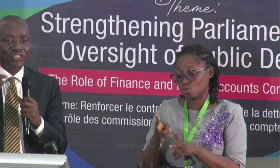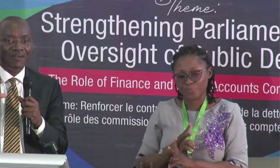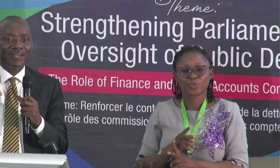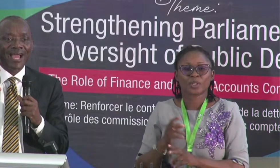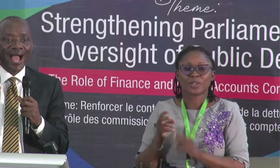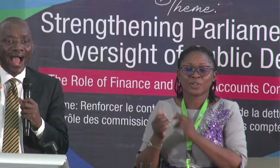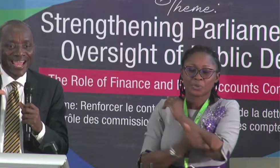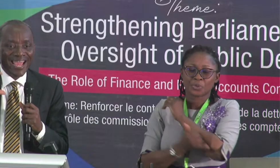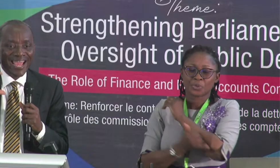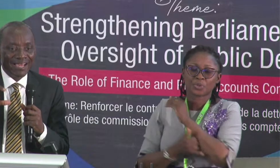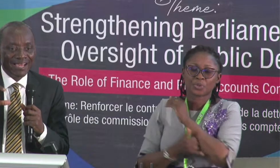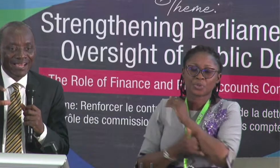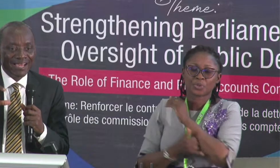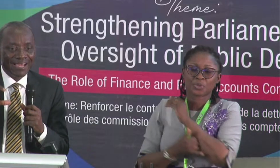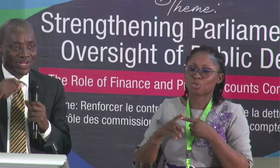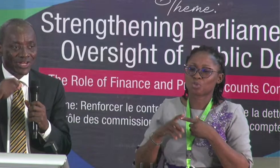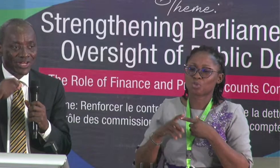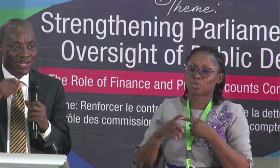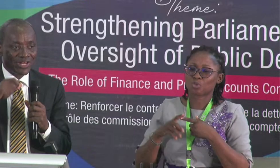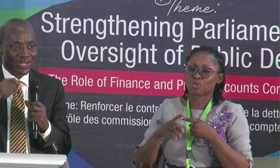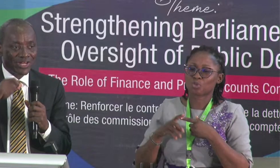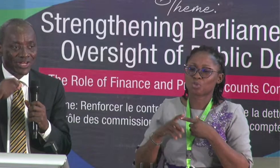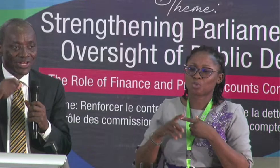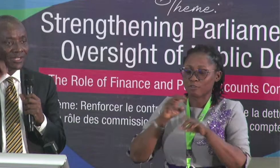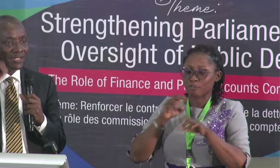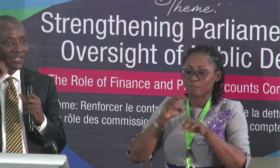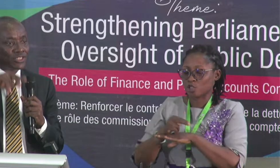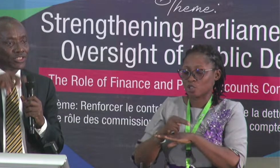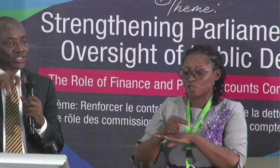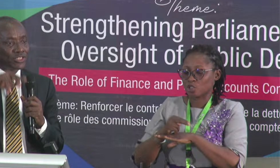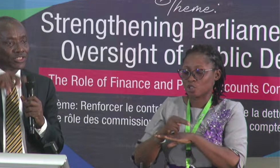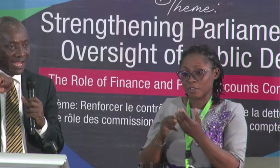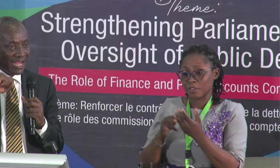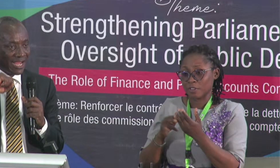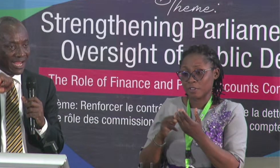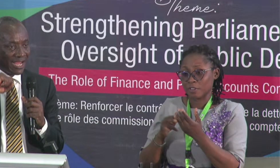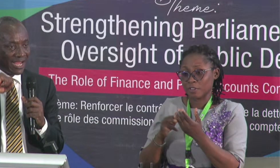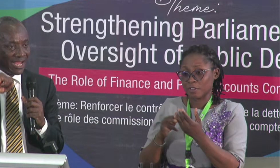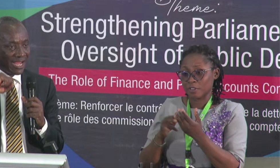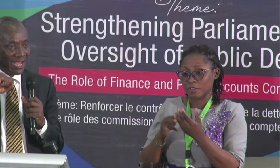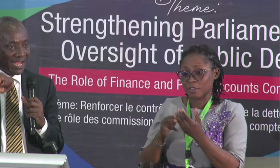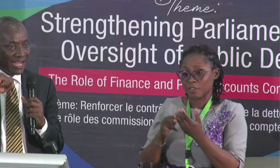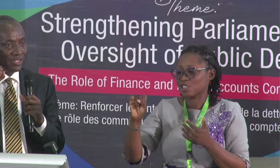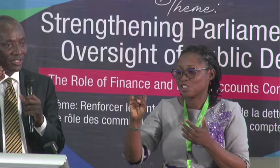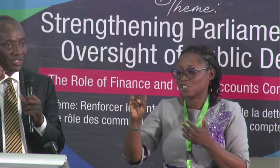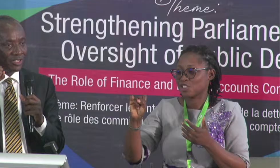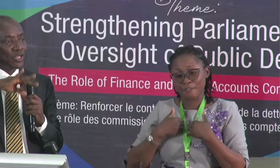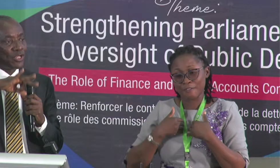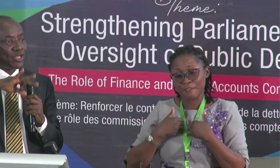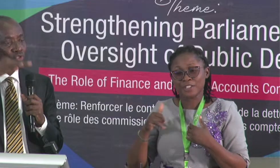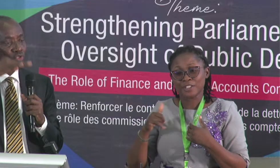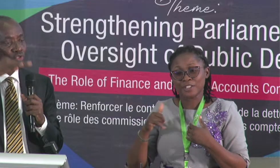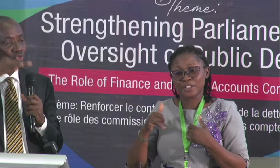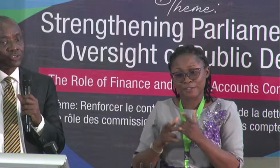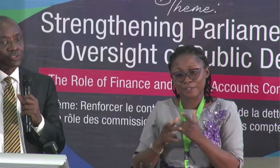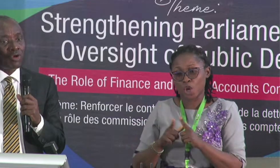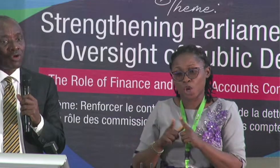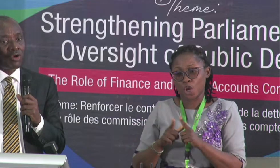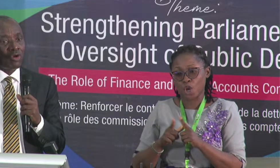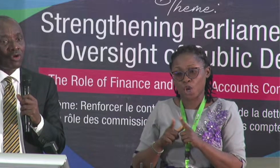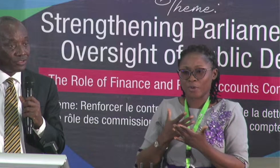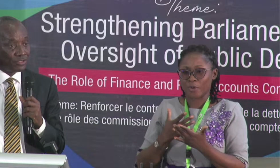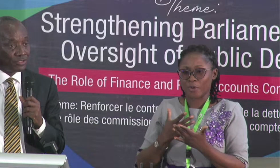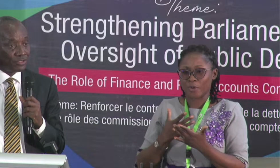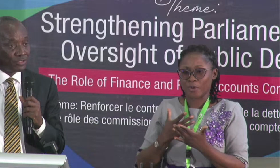need to have high-level national savings. That's what Asia had. They save a lot of money. And that's why you look at sovereign